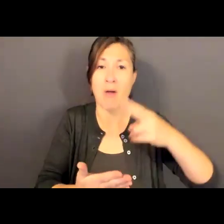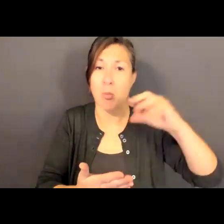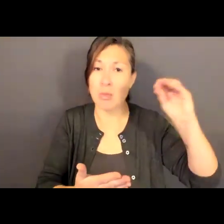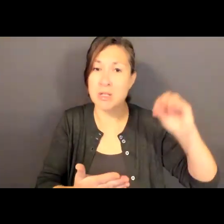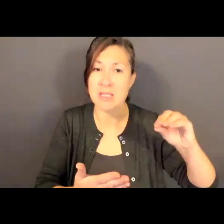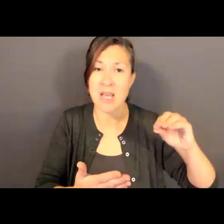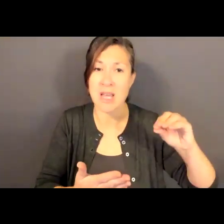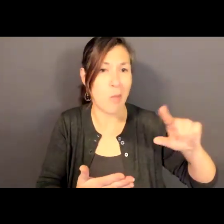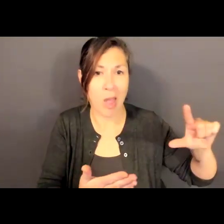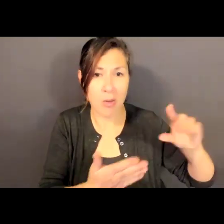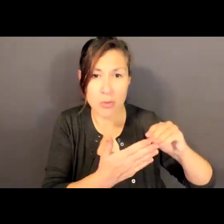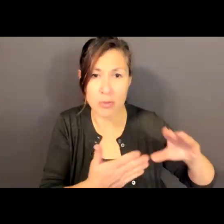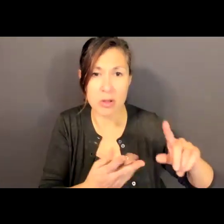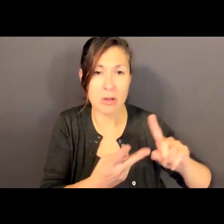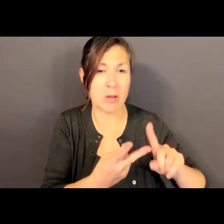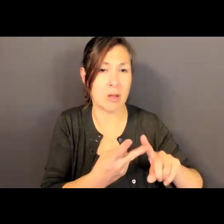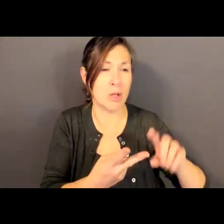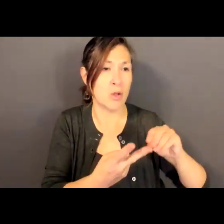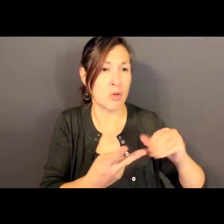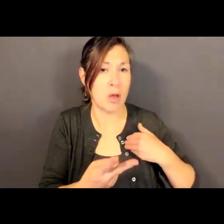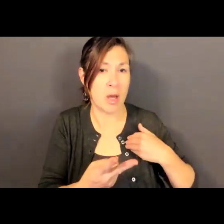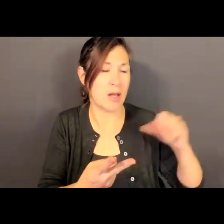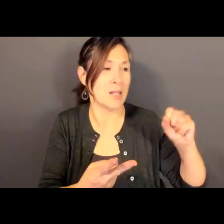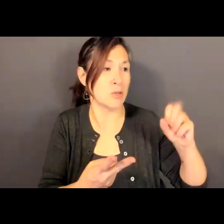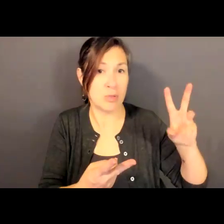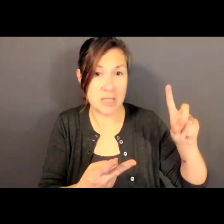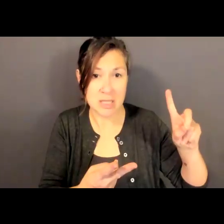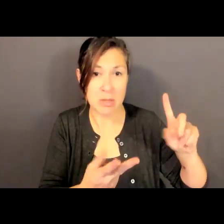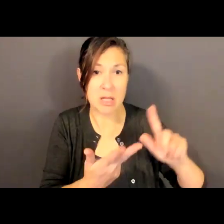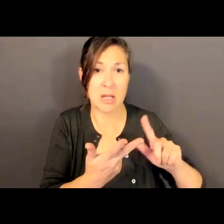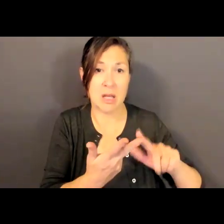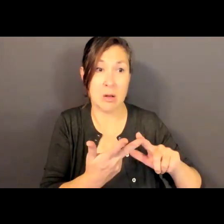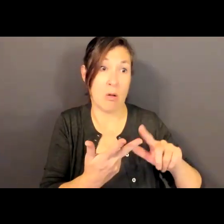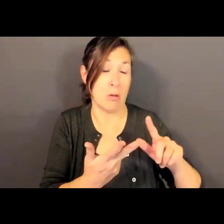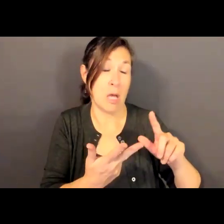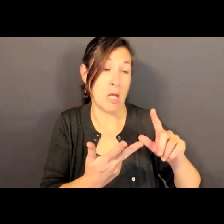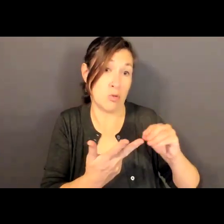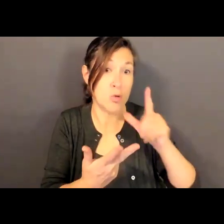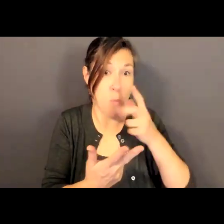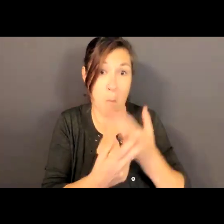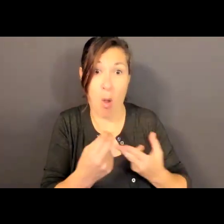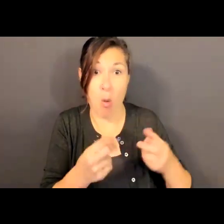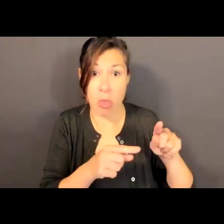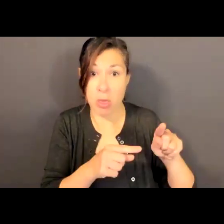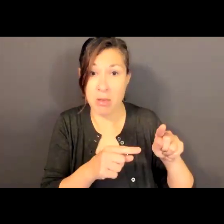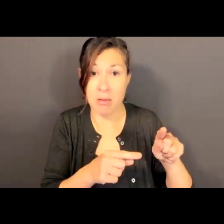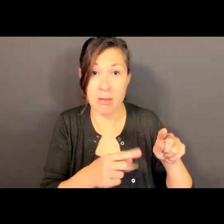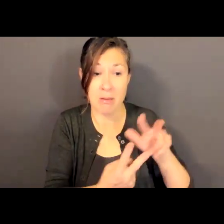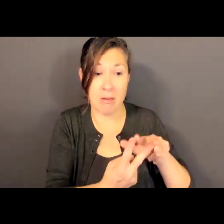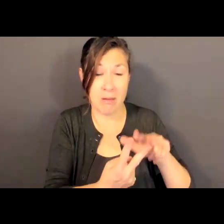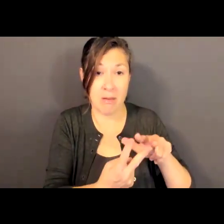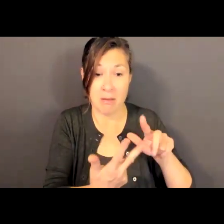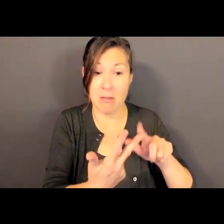multilingual learners, students with disabilities, and students who have that nexus of both, we do need more